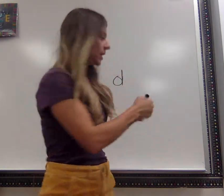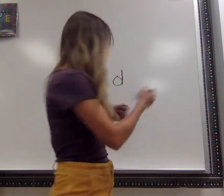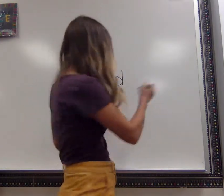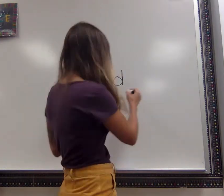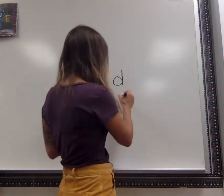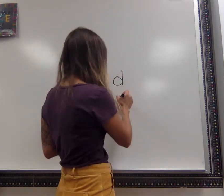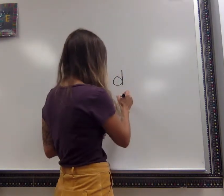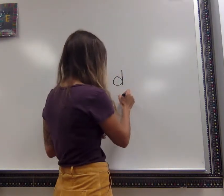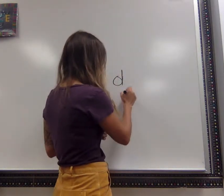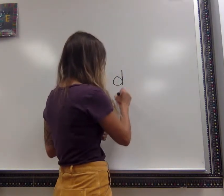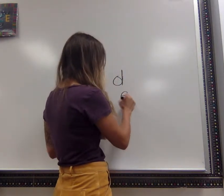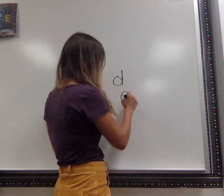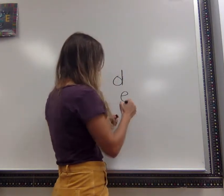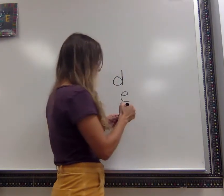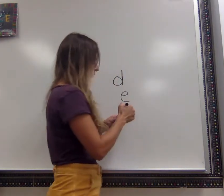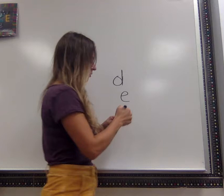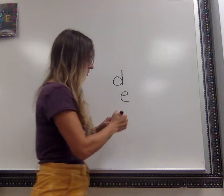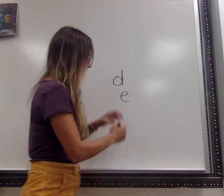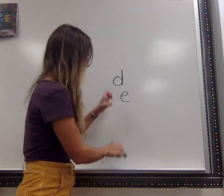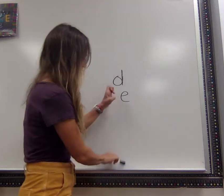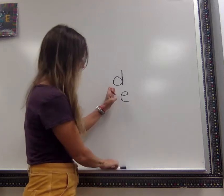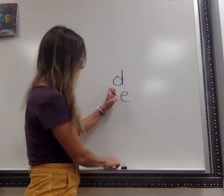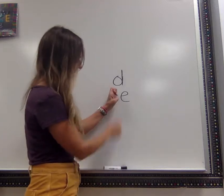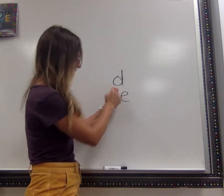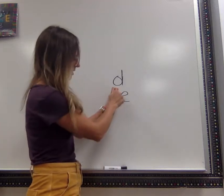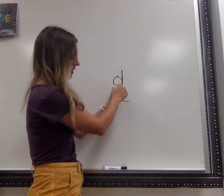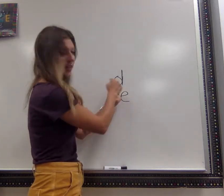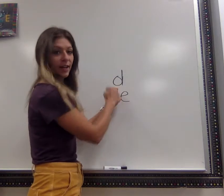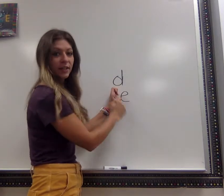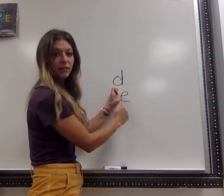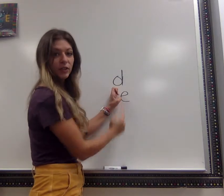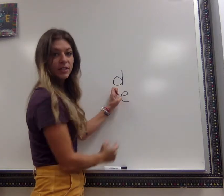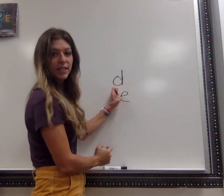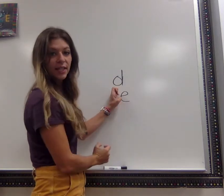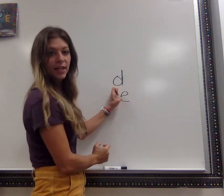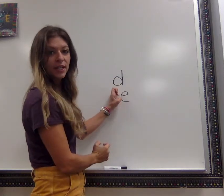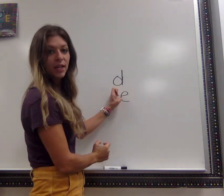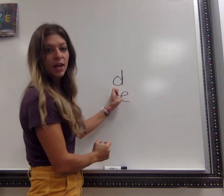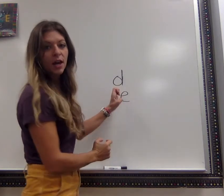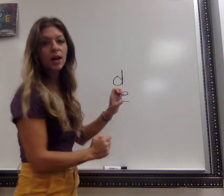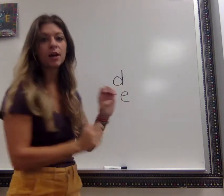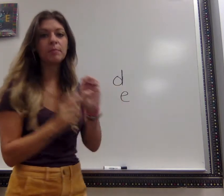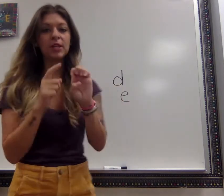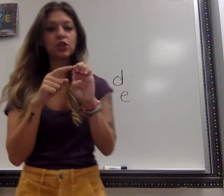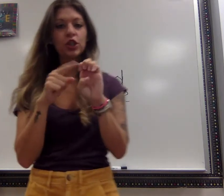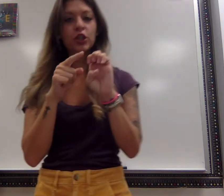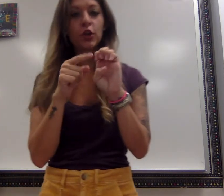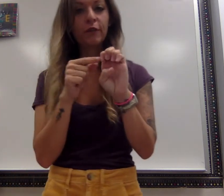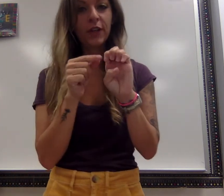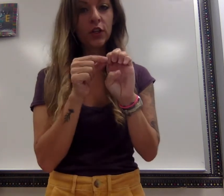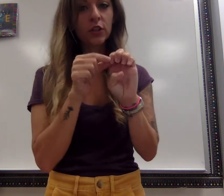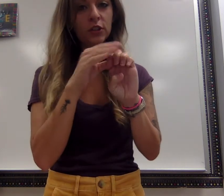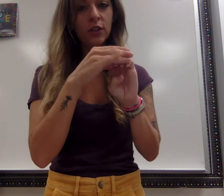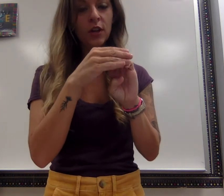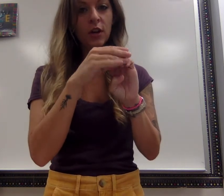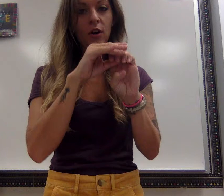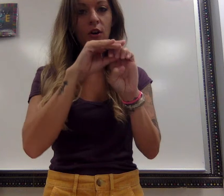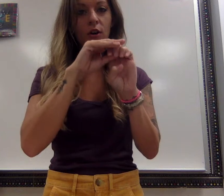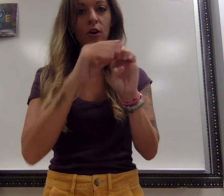again, visual. If I have an E, it kind of looks like that. Make sure your fingers